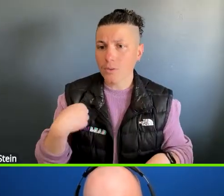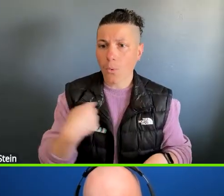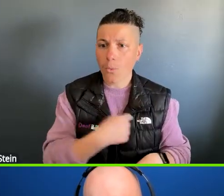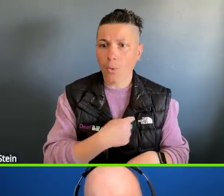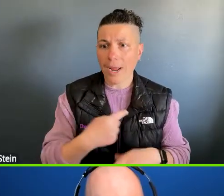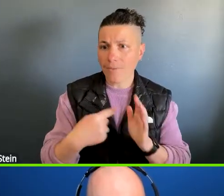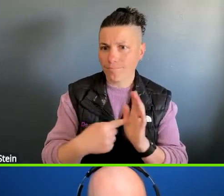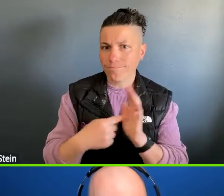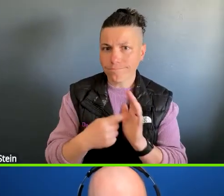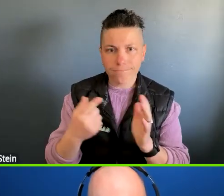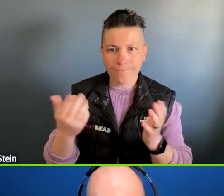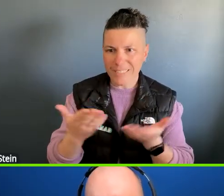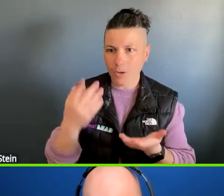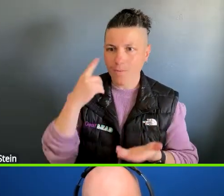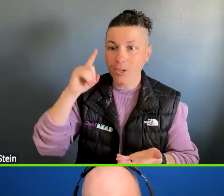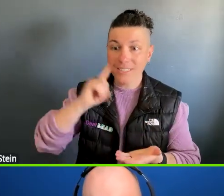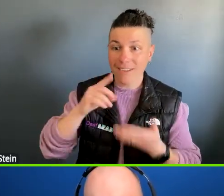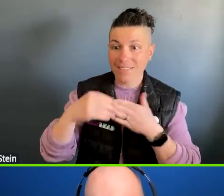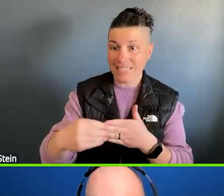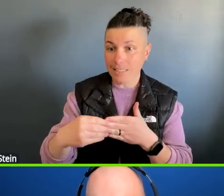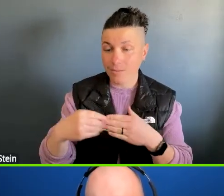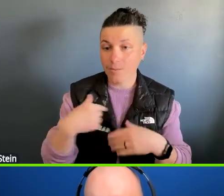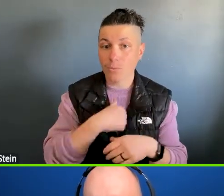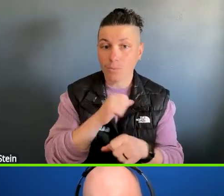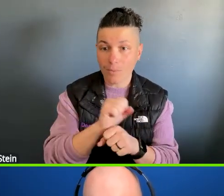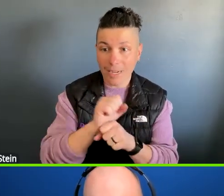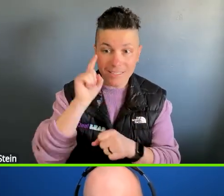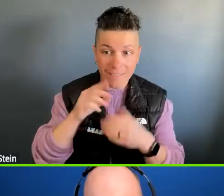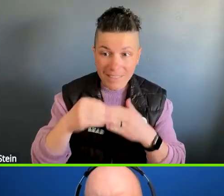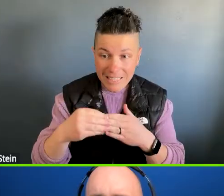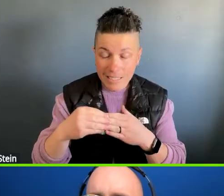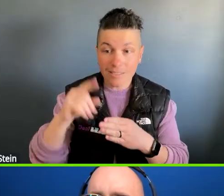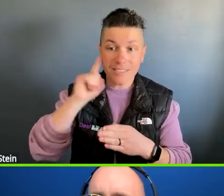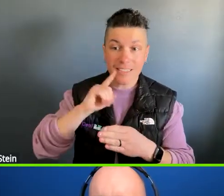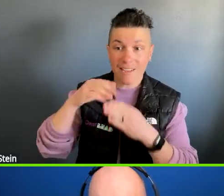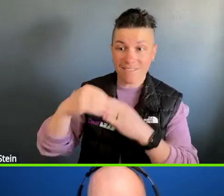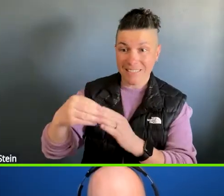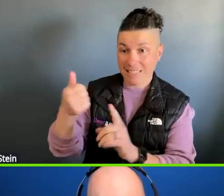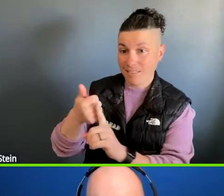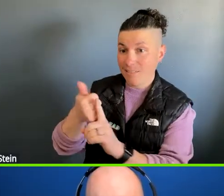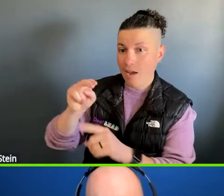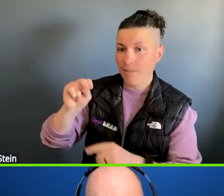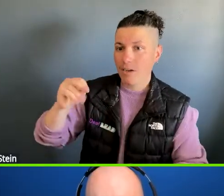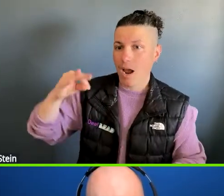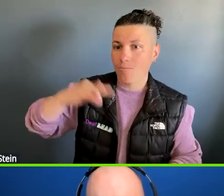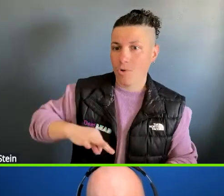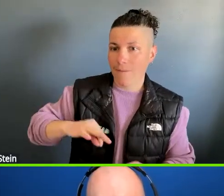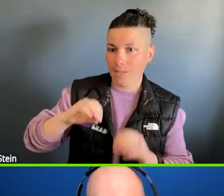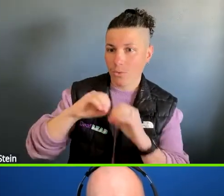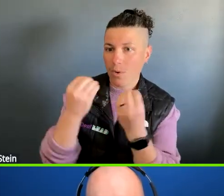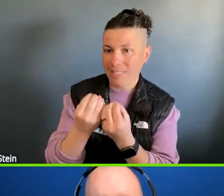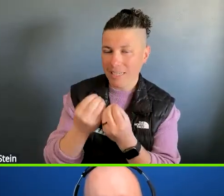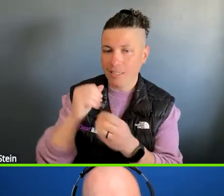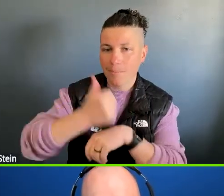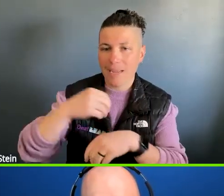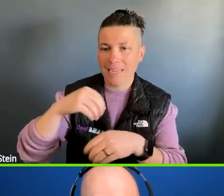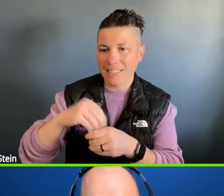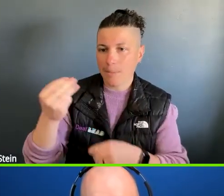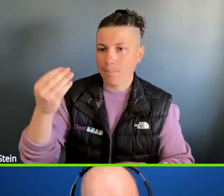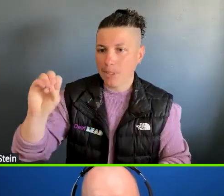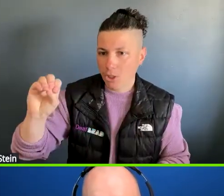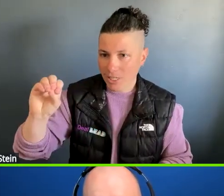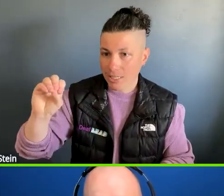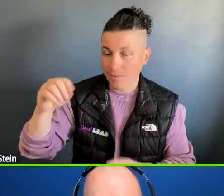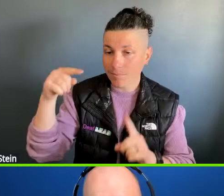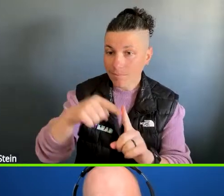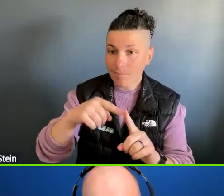from, and our roles, how those have come to be here at DEAFLEAD. how long we've been working here at DEAFLEAD. And DEAFLEAD itself